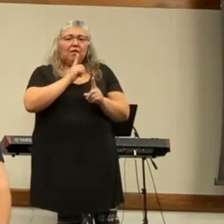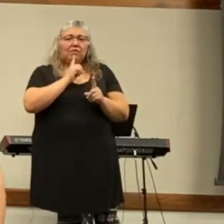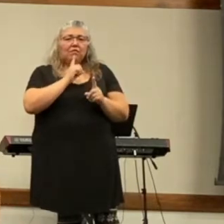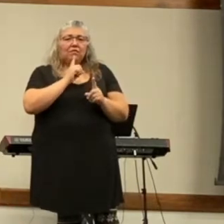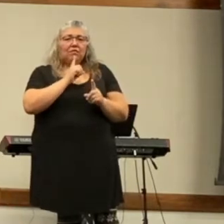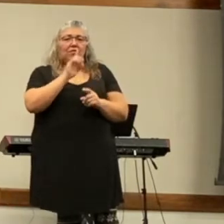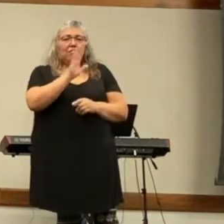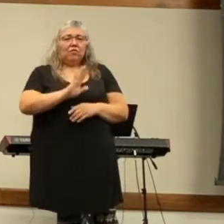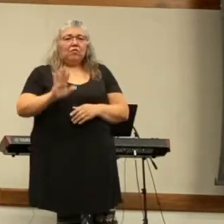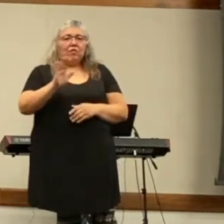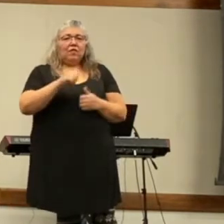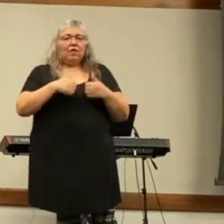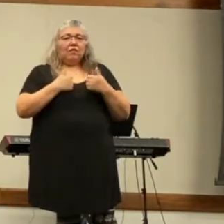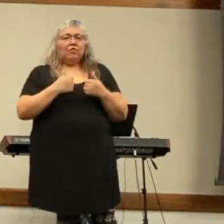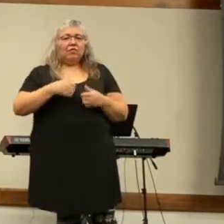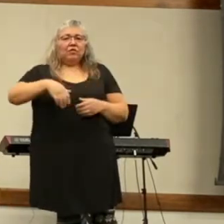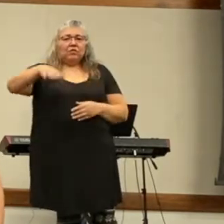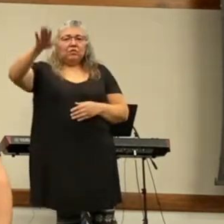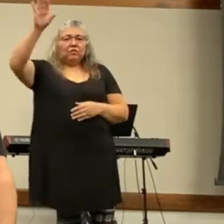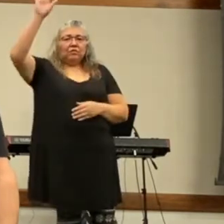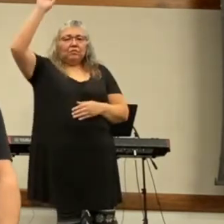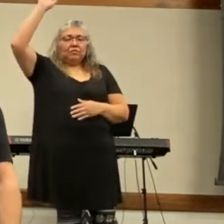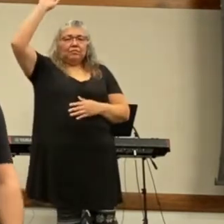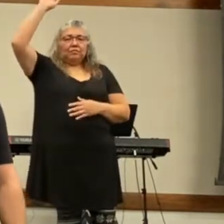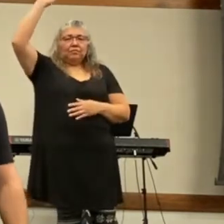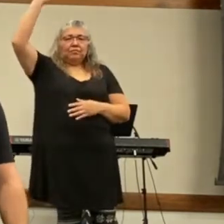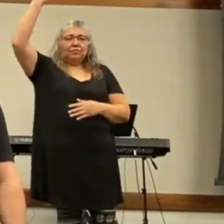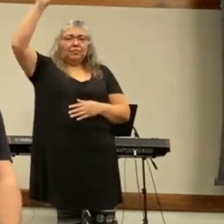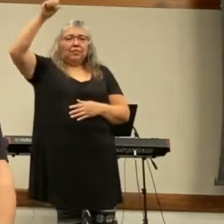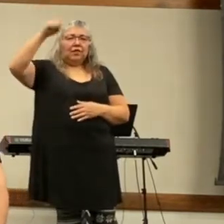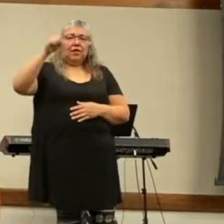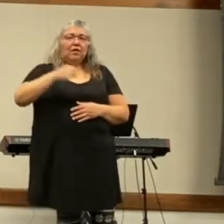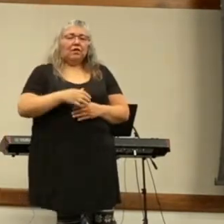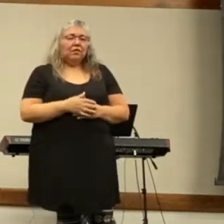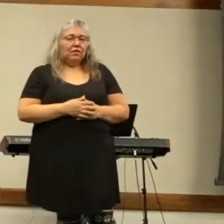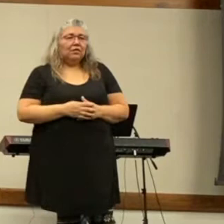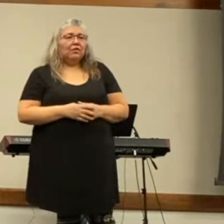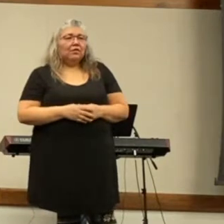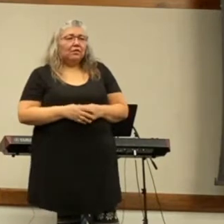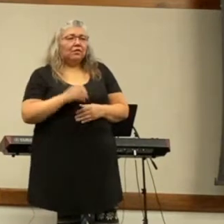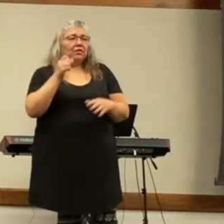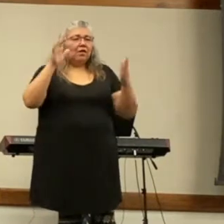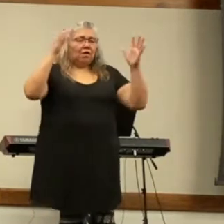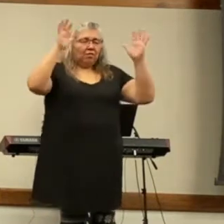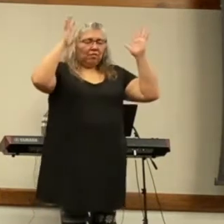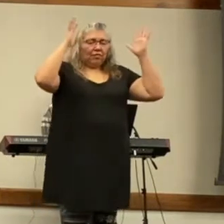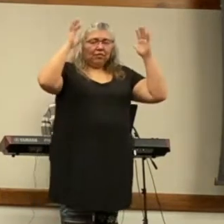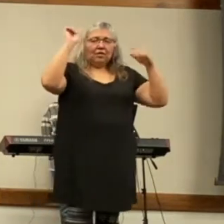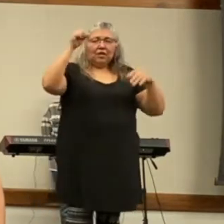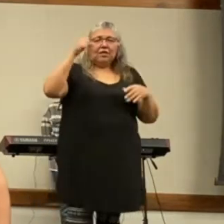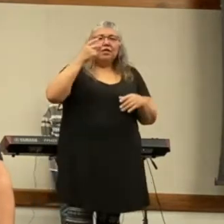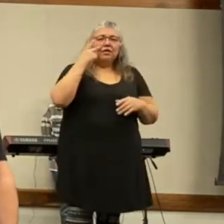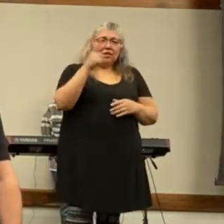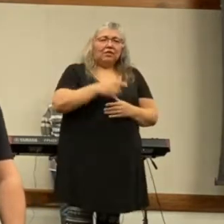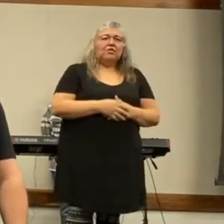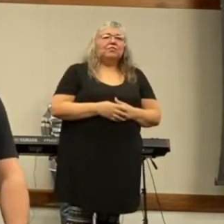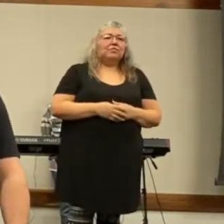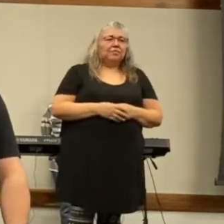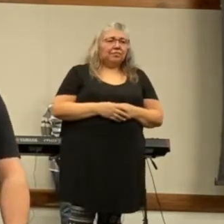Will you just lift up your hand for just a minute? What? Yep, I see you. Hallelujah, I see you. Yes, I see you. I see